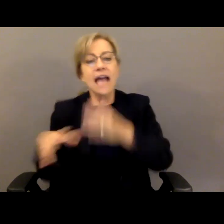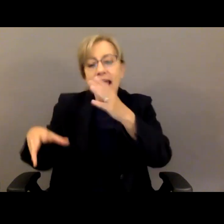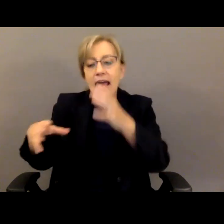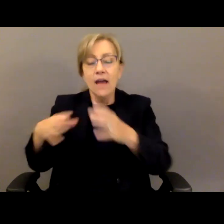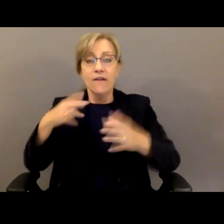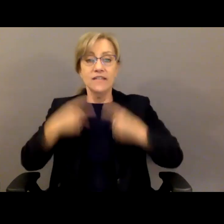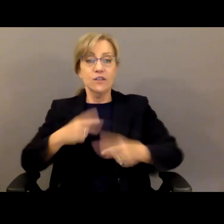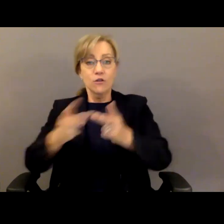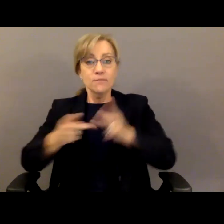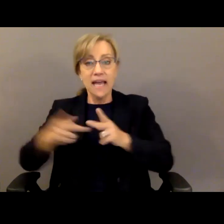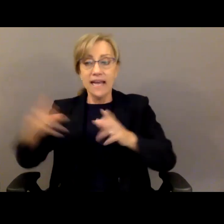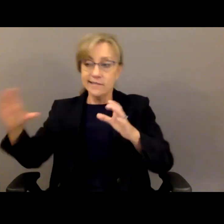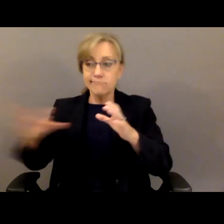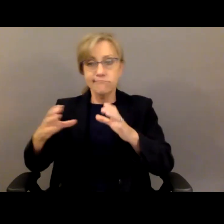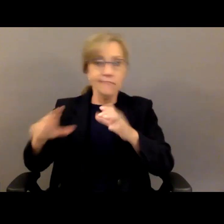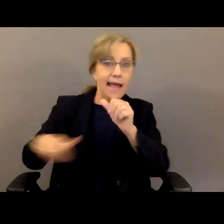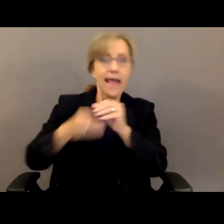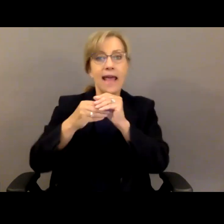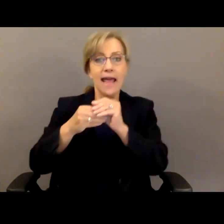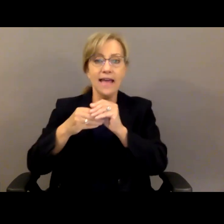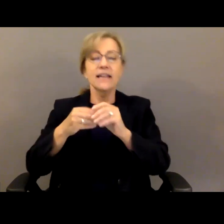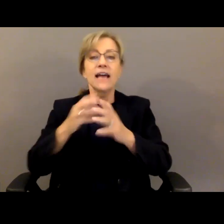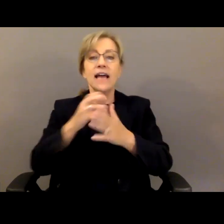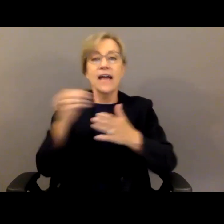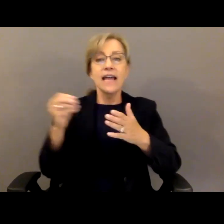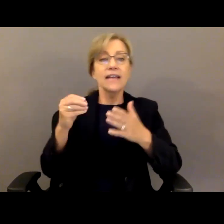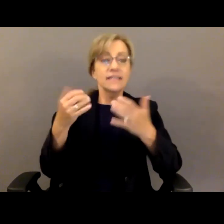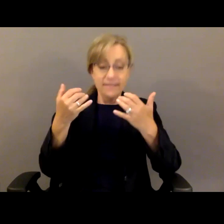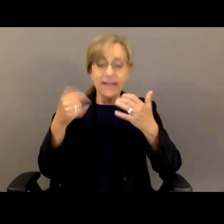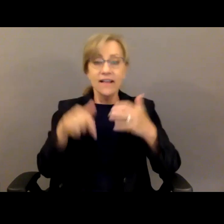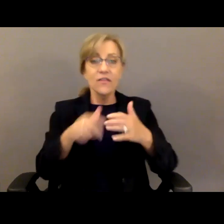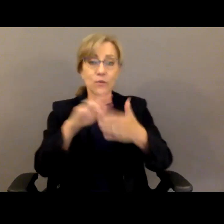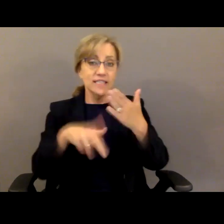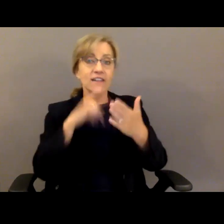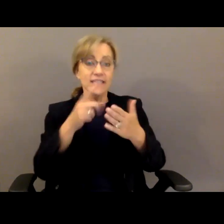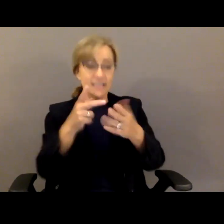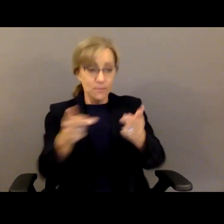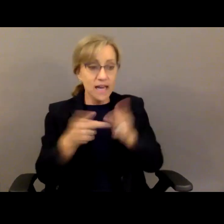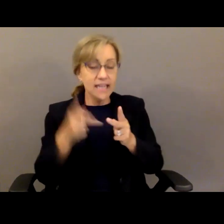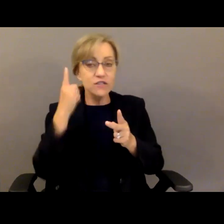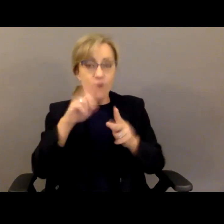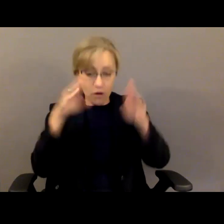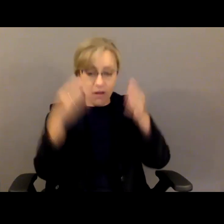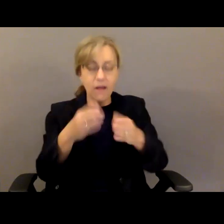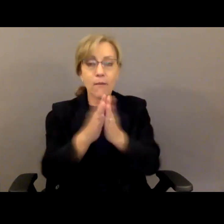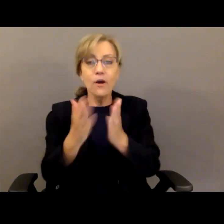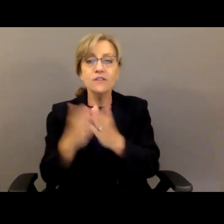to come together. And the end result is a place that is still about books, but maybe even better because of all those extra